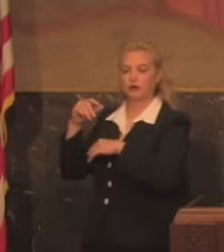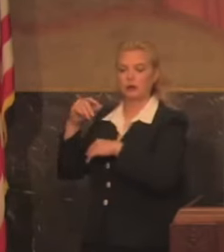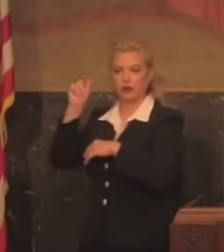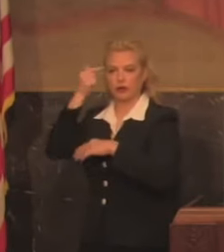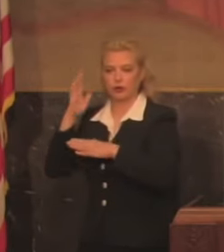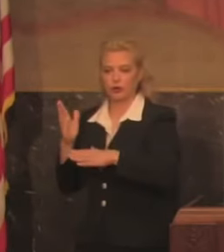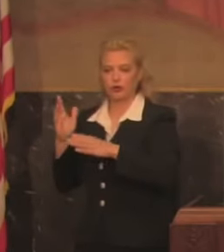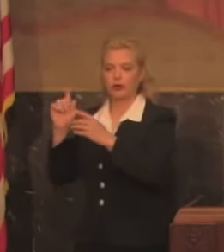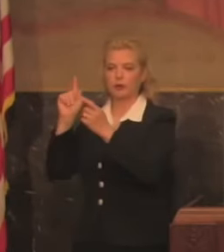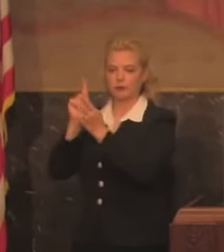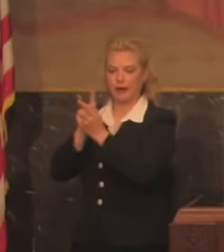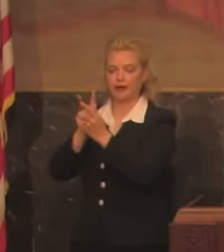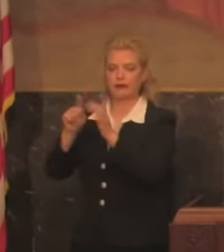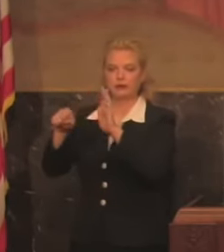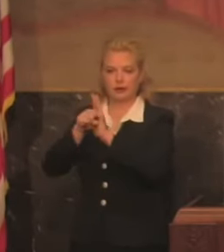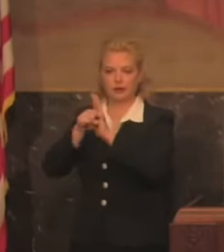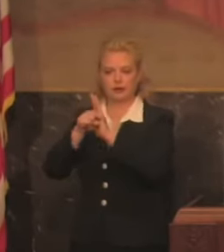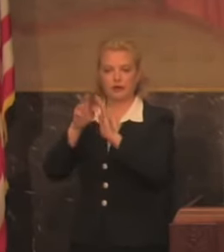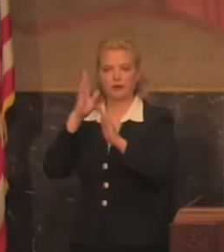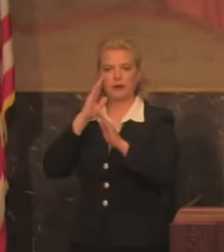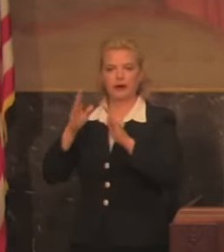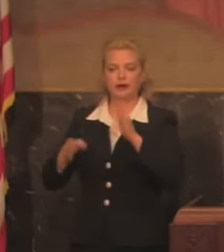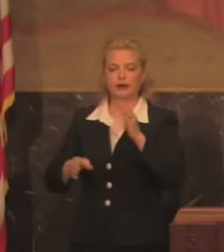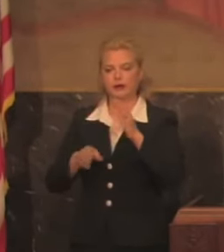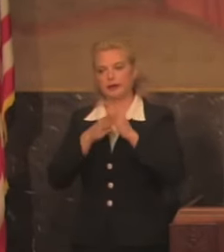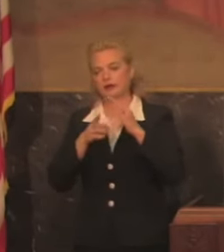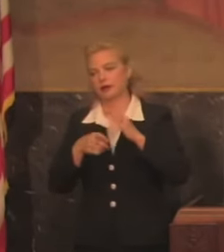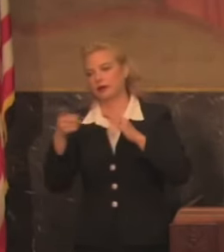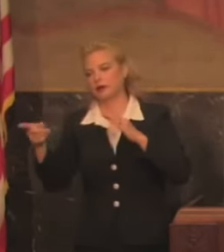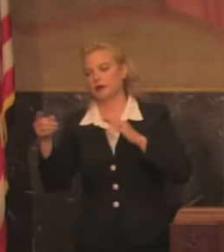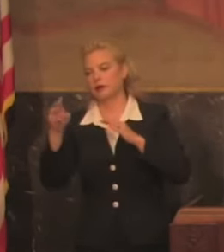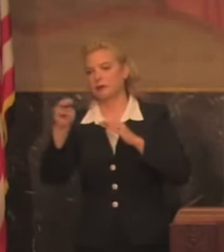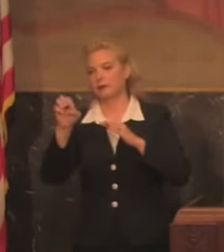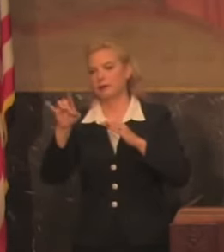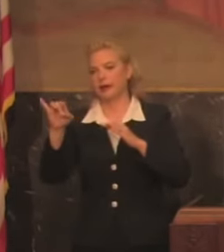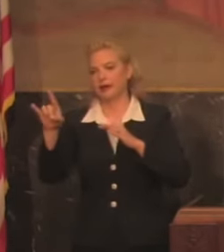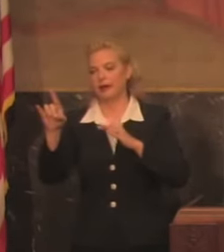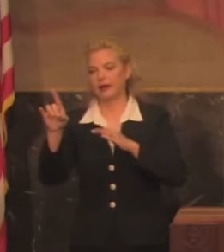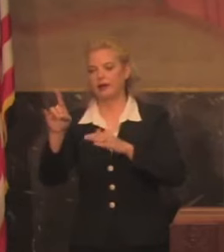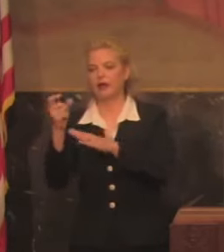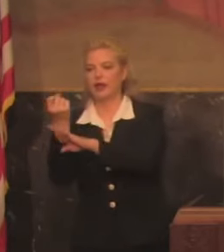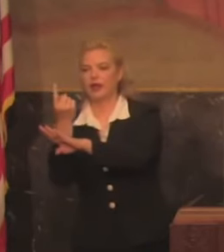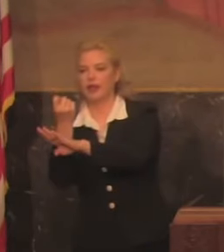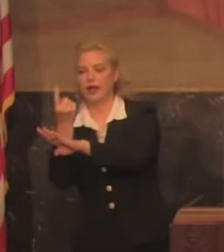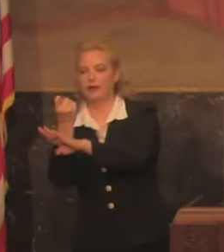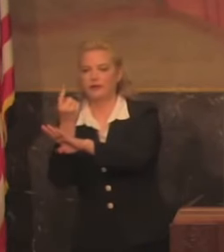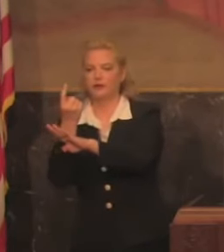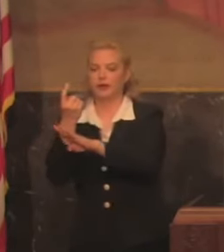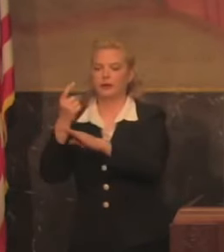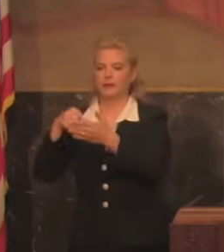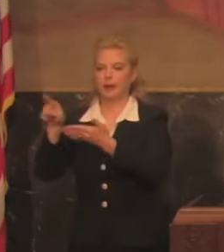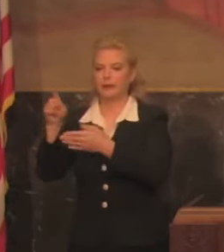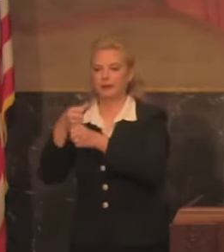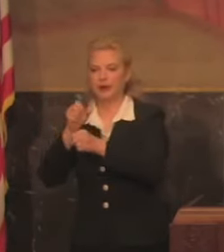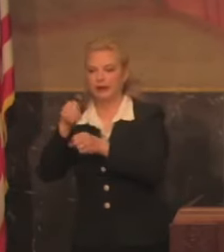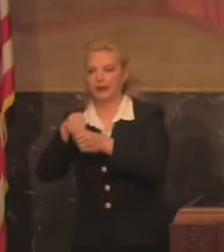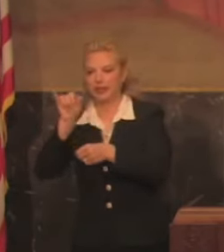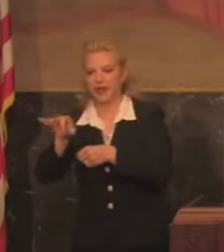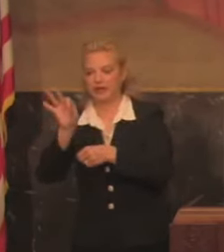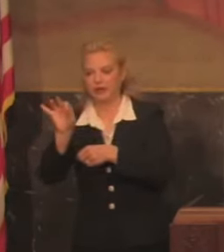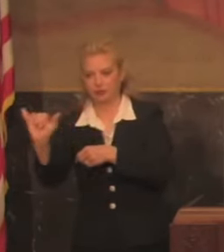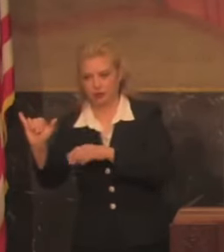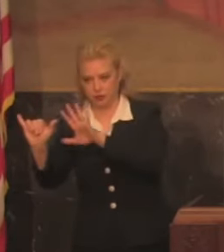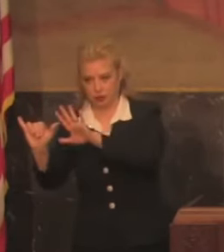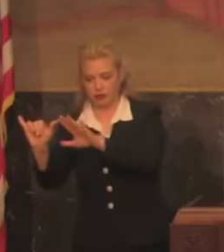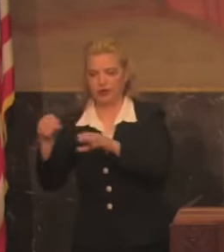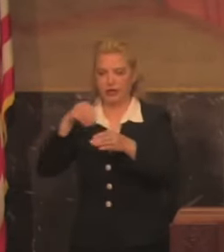by kicking one of the 12 payments to the Medicaid providers so that only 11 payments were made in that fiscal year, leaving